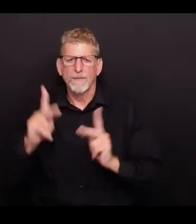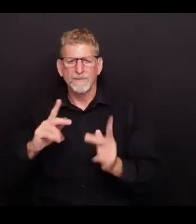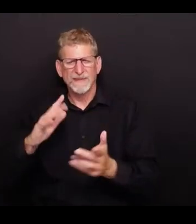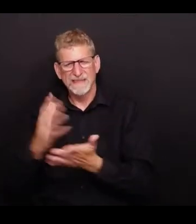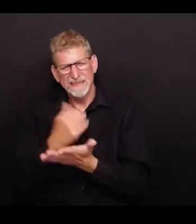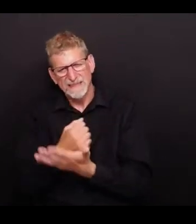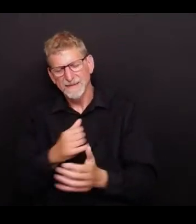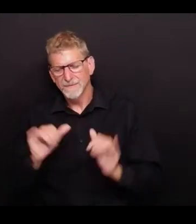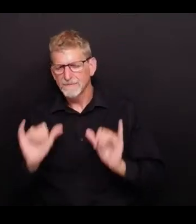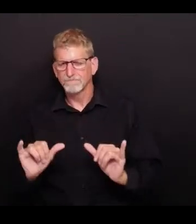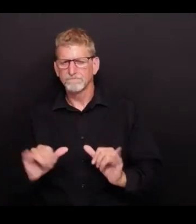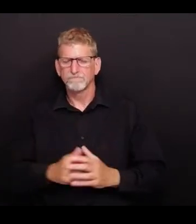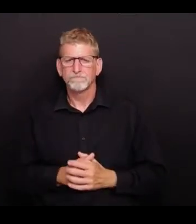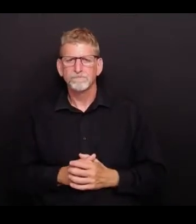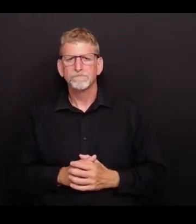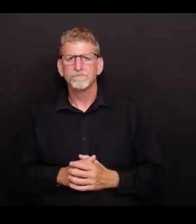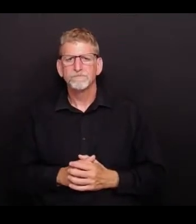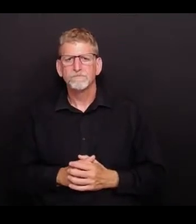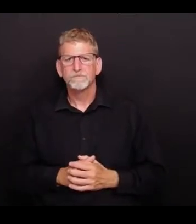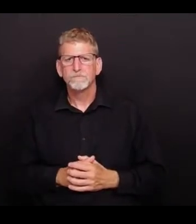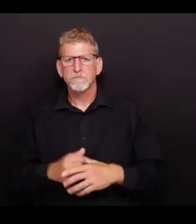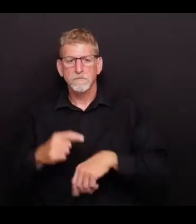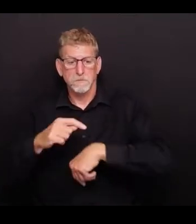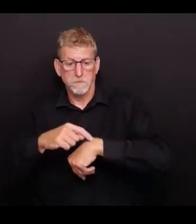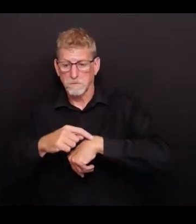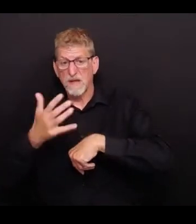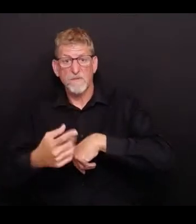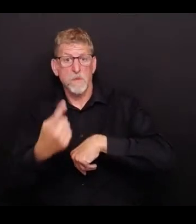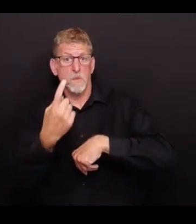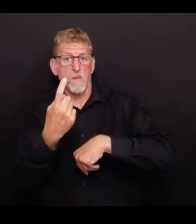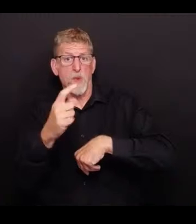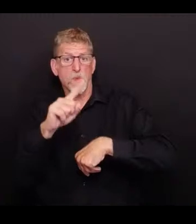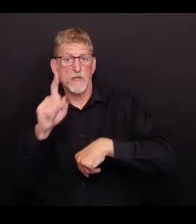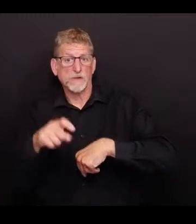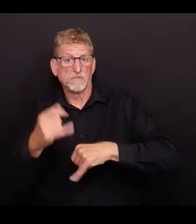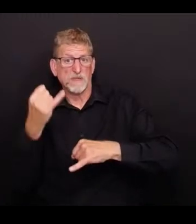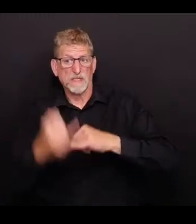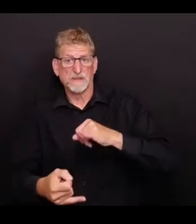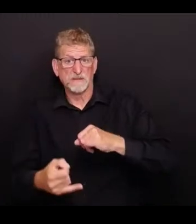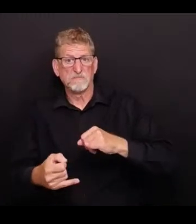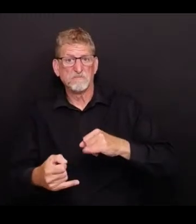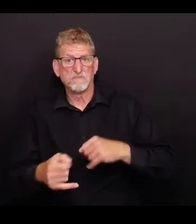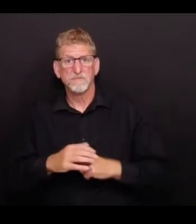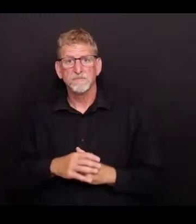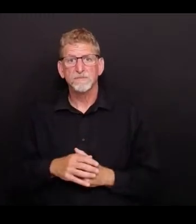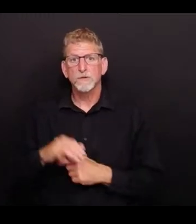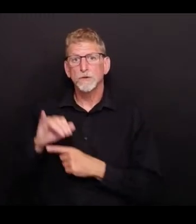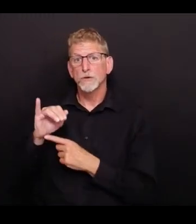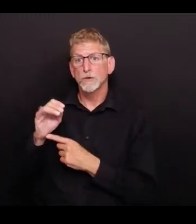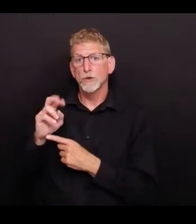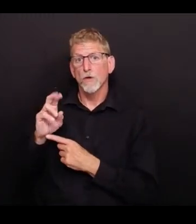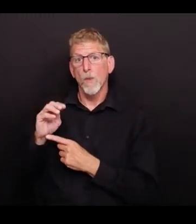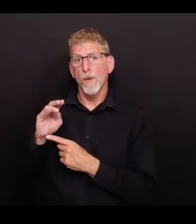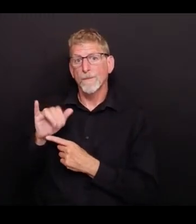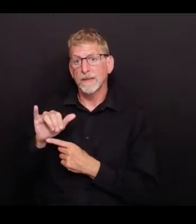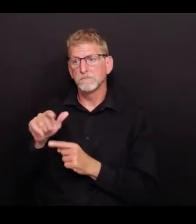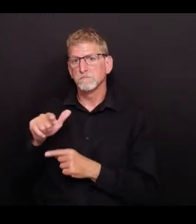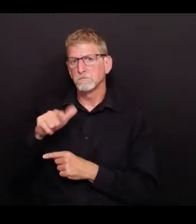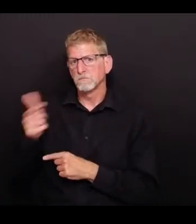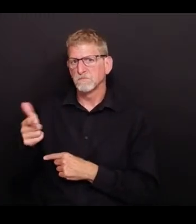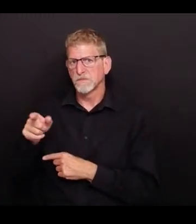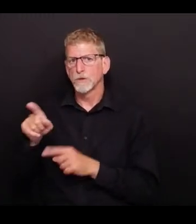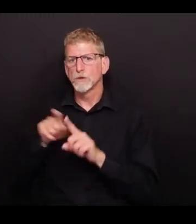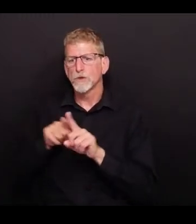Okay, thank you. Operator, we have time for one more question. Thank you. Last question comes from the line of Jeremy Olson from